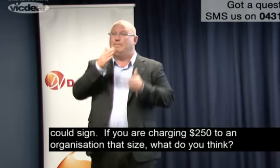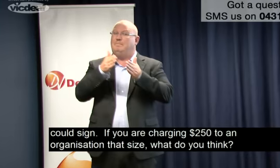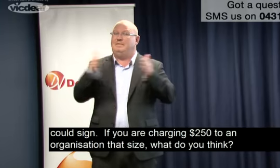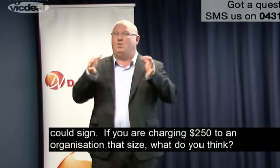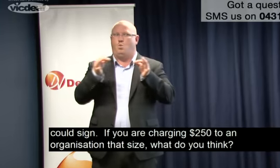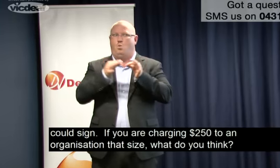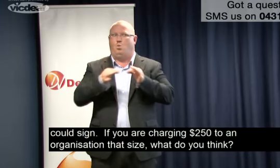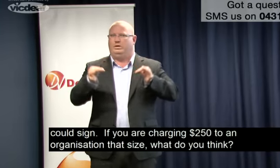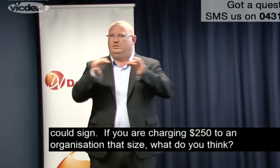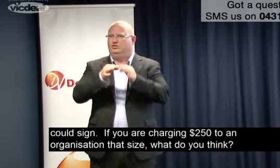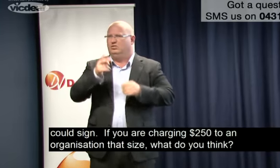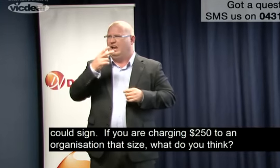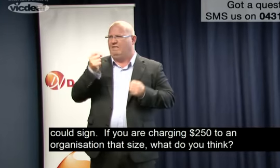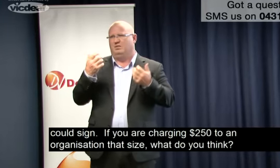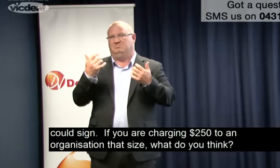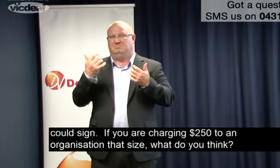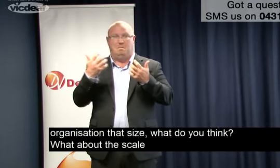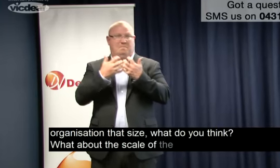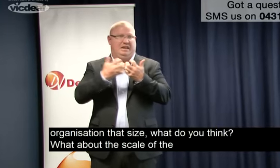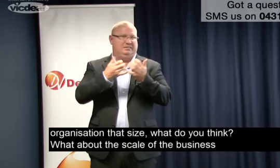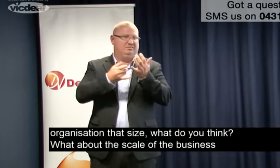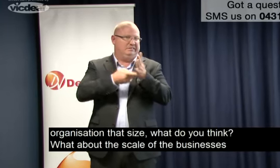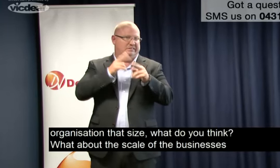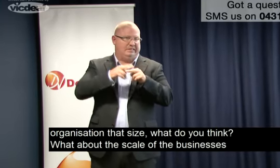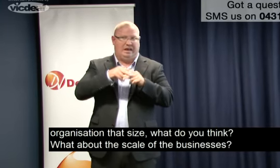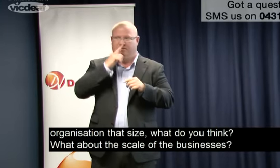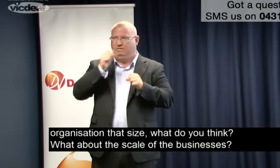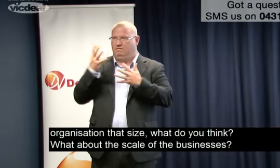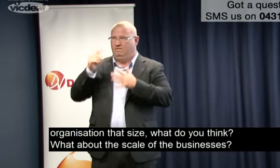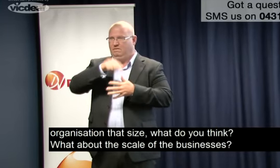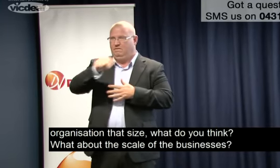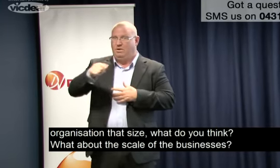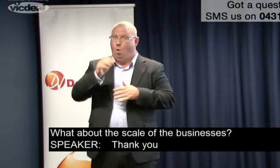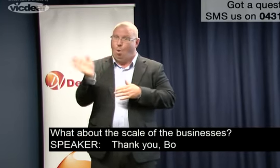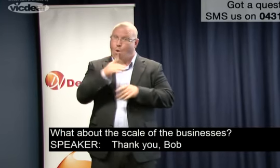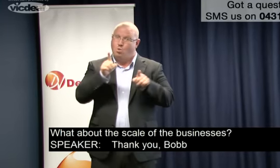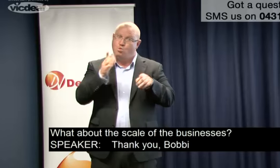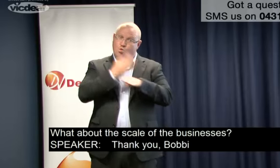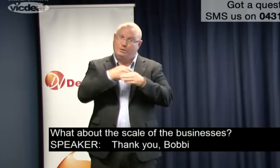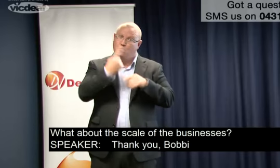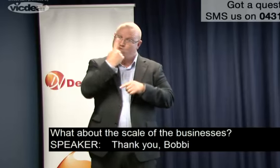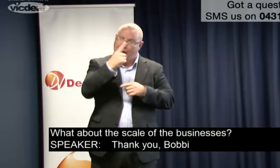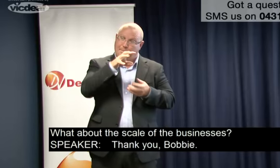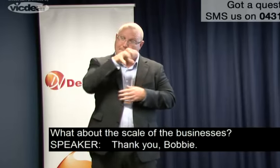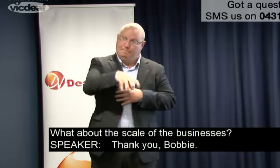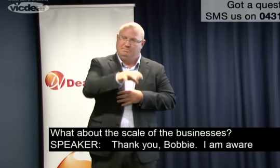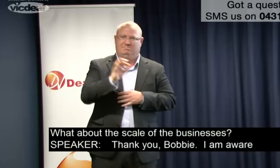Thank you, Bobby. I am aware that larger organisations, particularly corporates, hire many staff who can sign. They